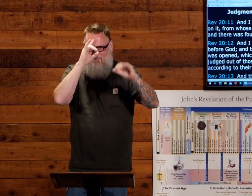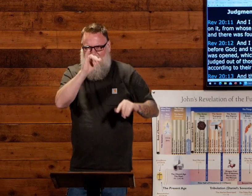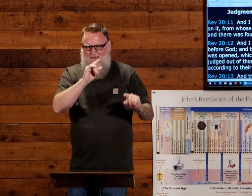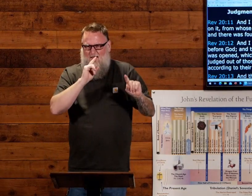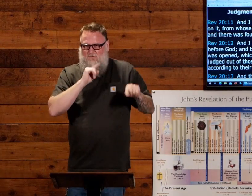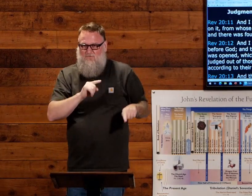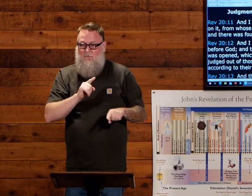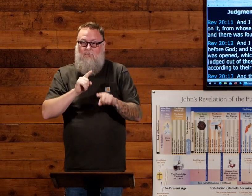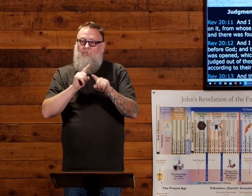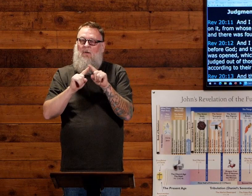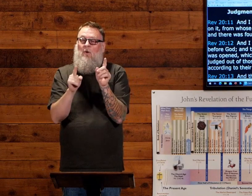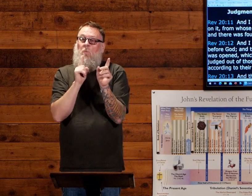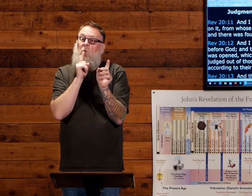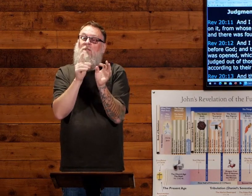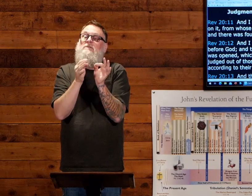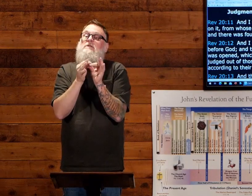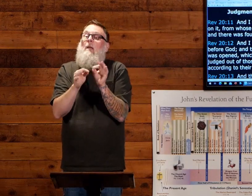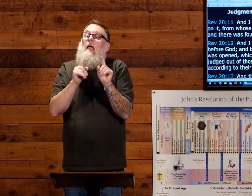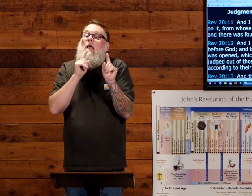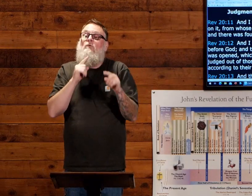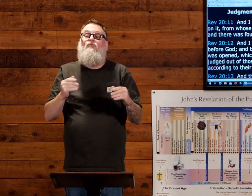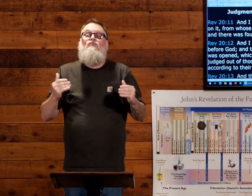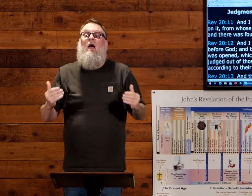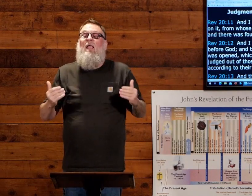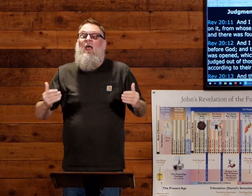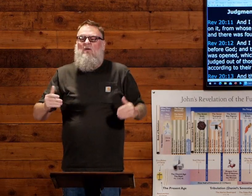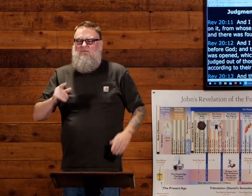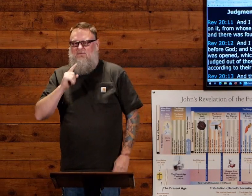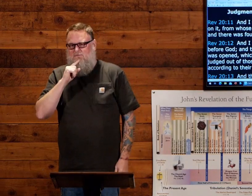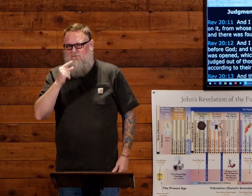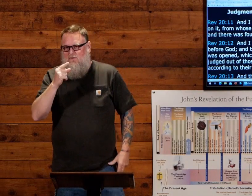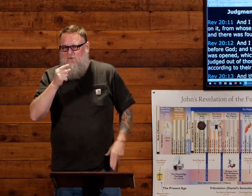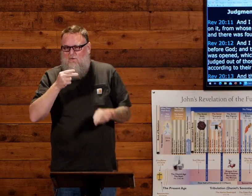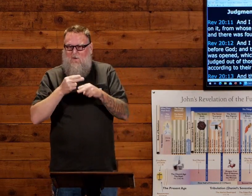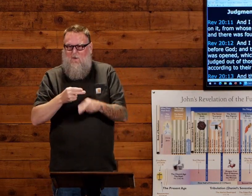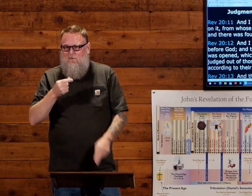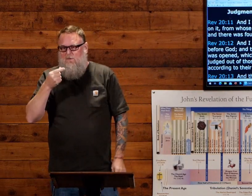I'm going to look for that answer. I don't know. But a simple answer right now is,